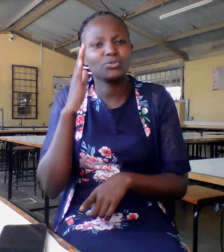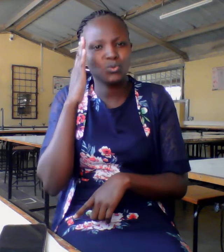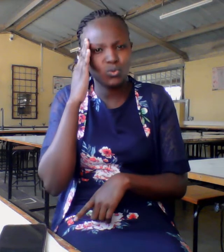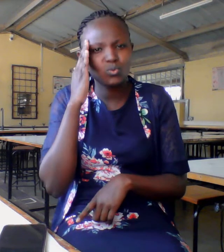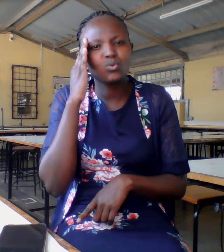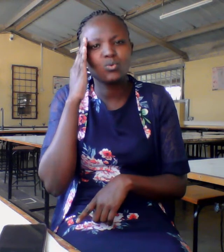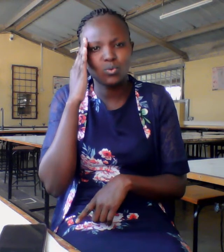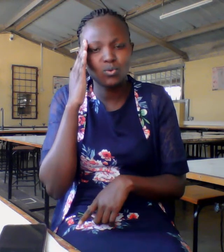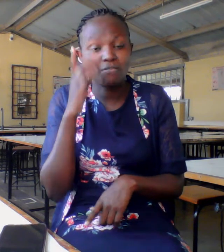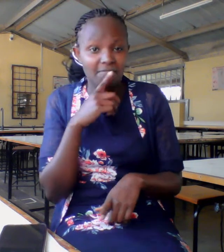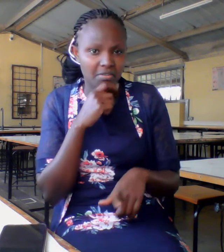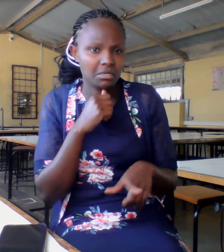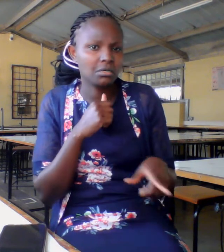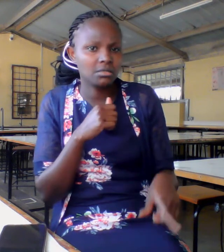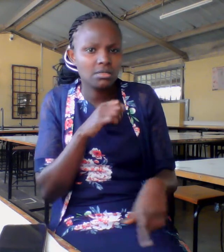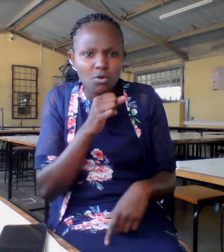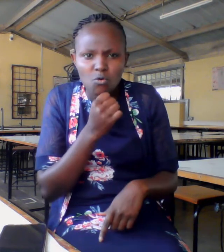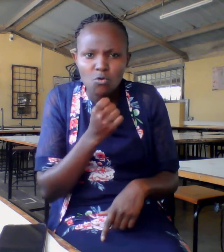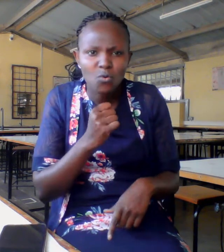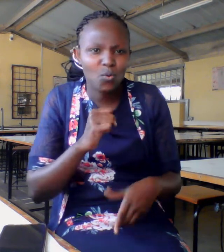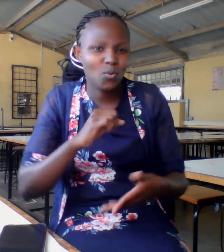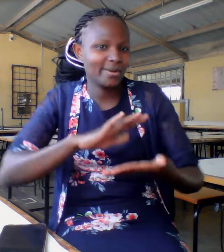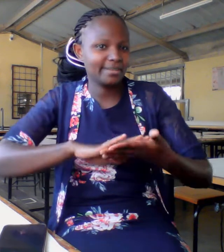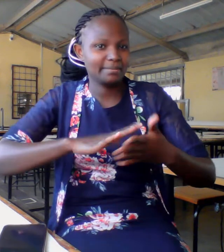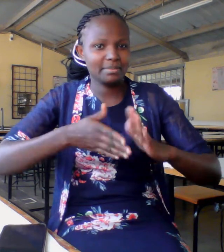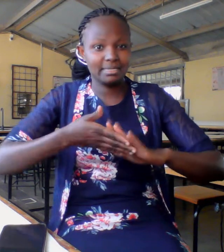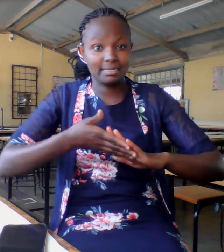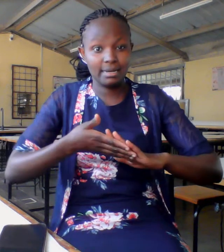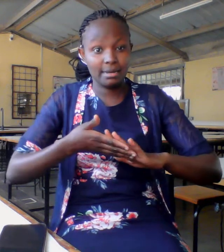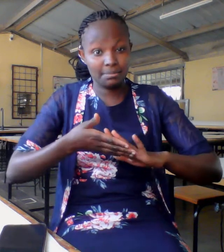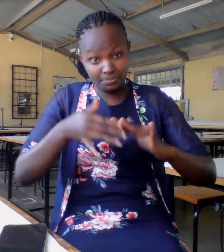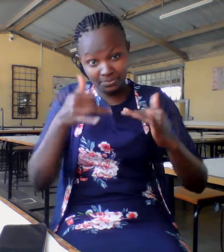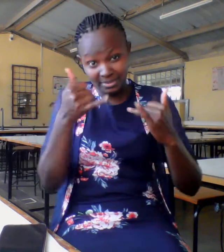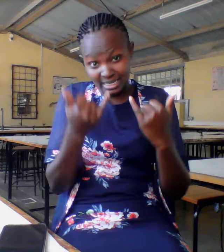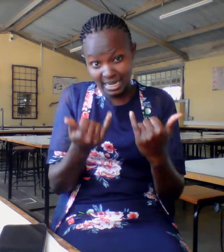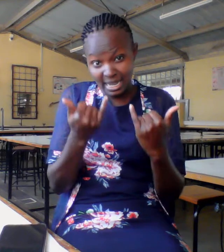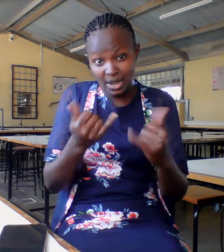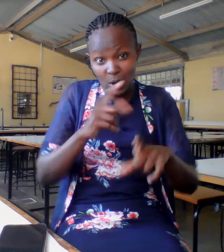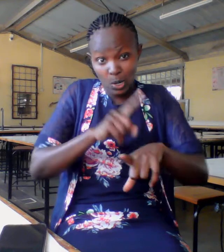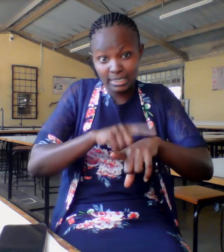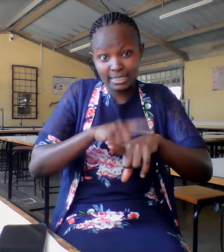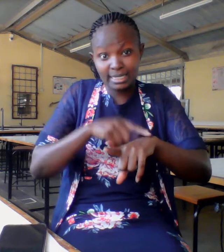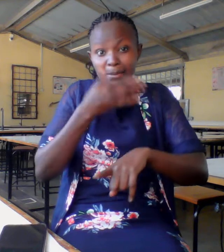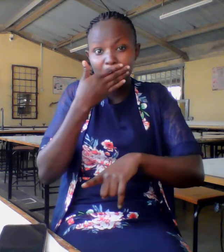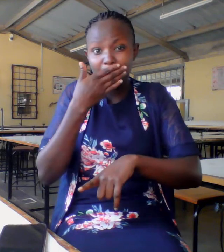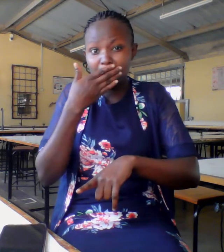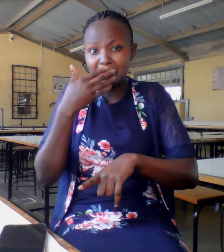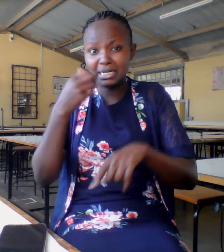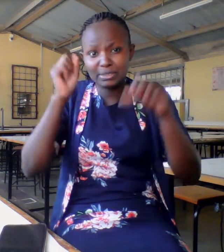father was aging and it may be time to put the past behind